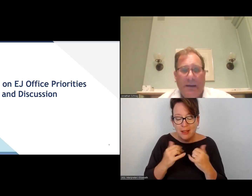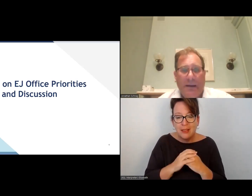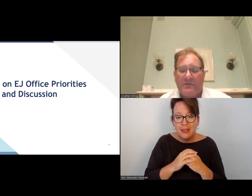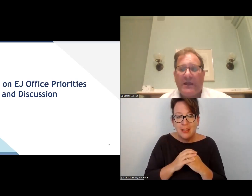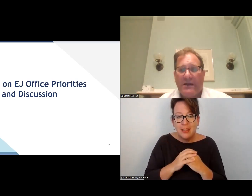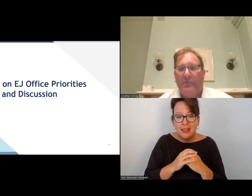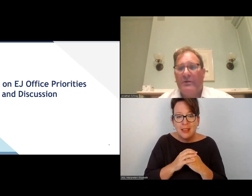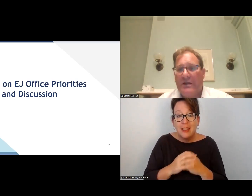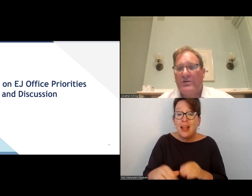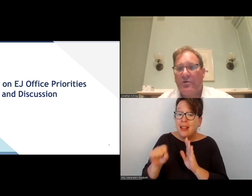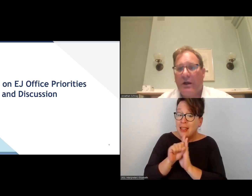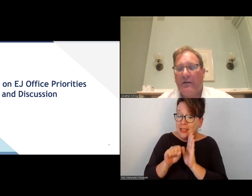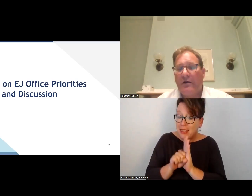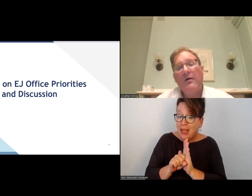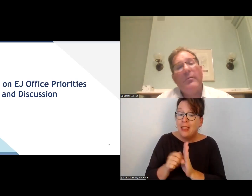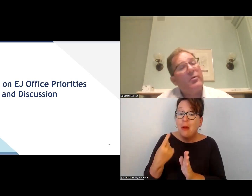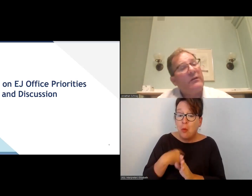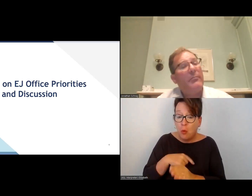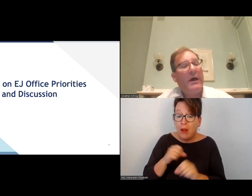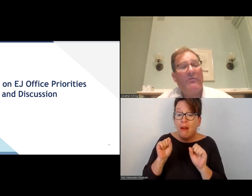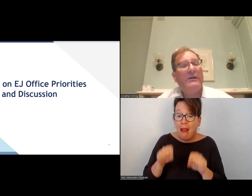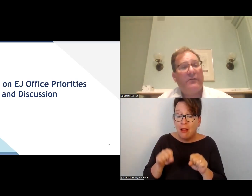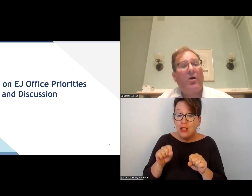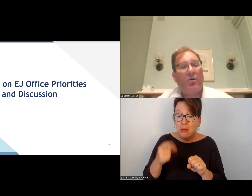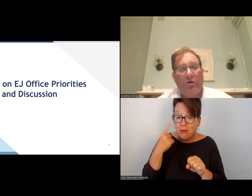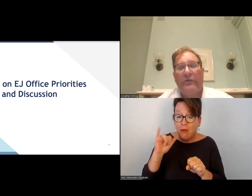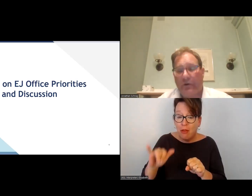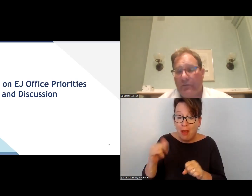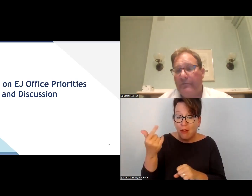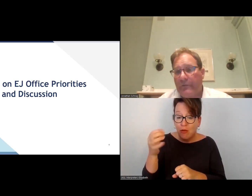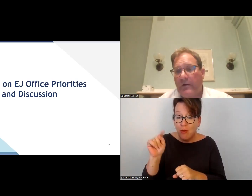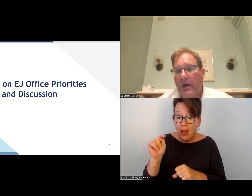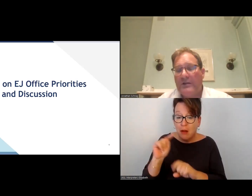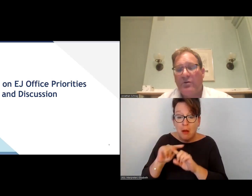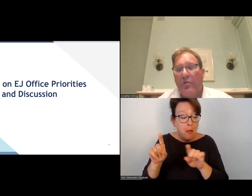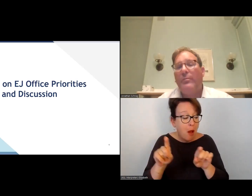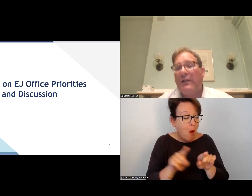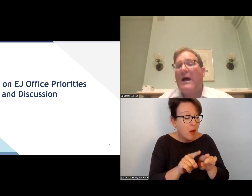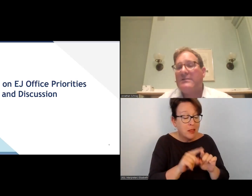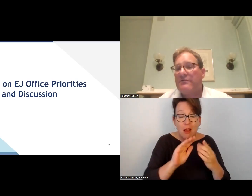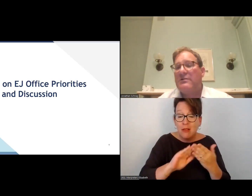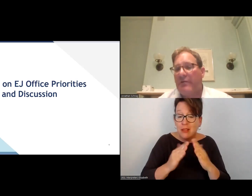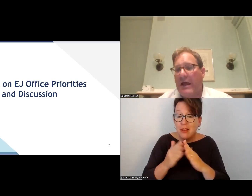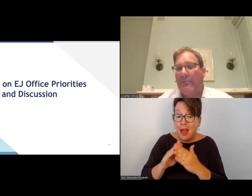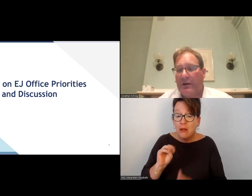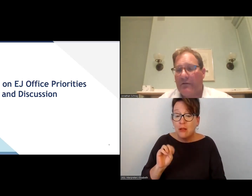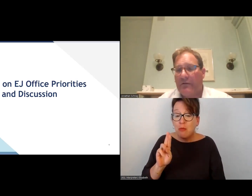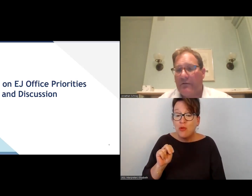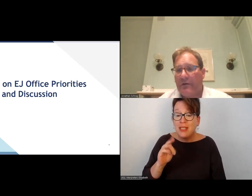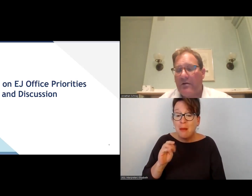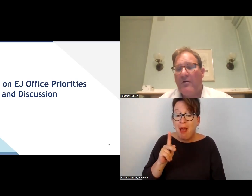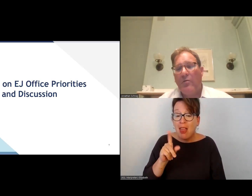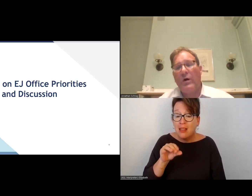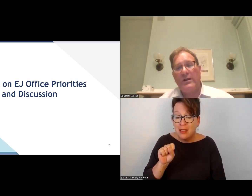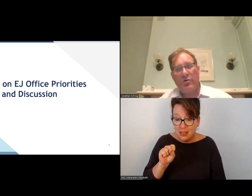eligible applicant for that implementation grant, but municipalities are also. And so there will be lots of different